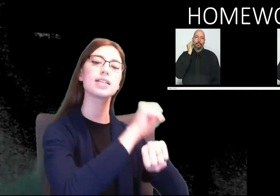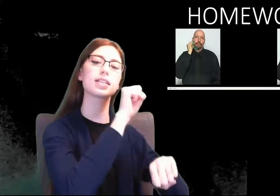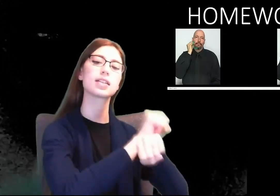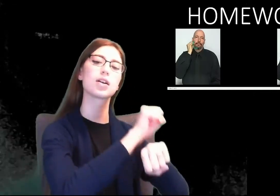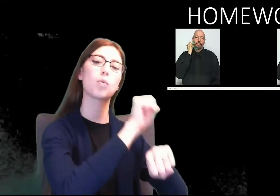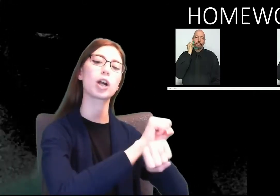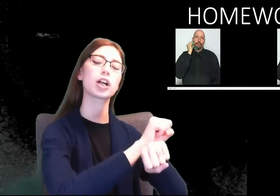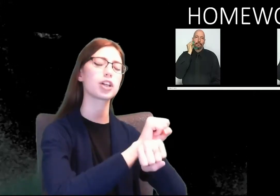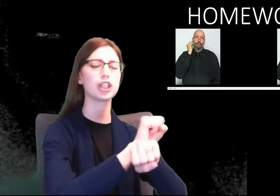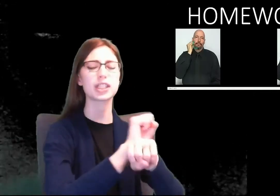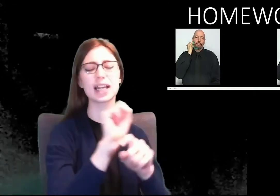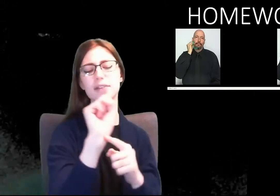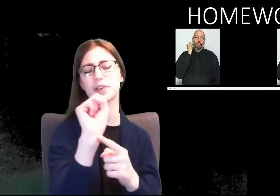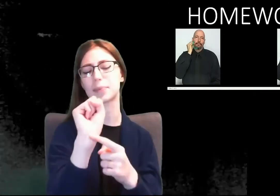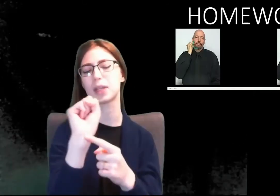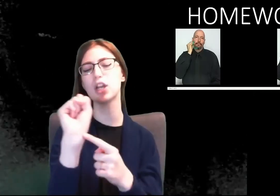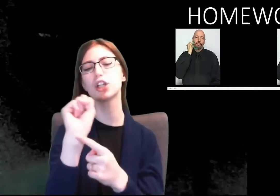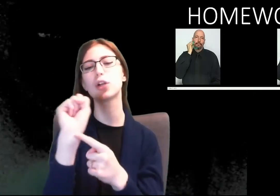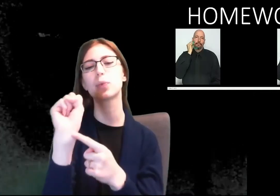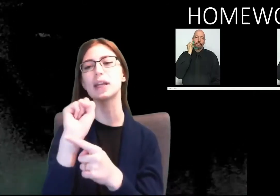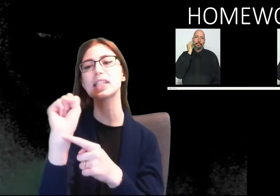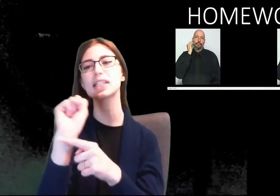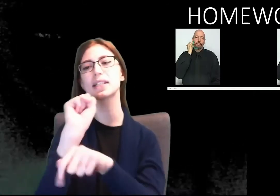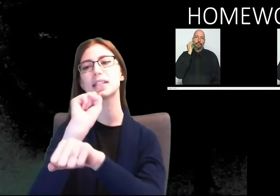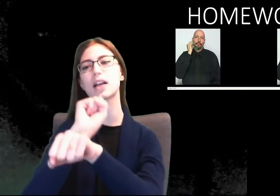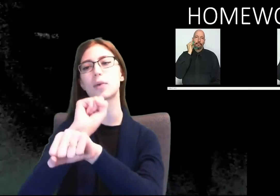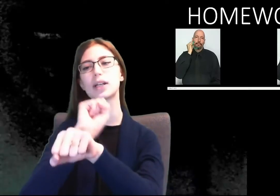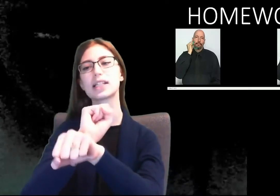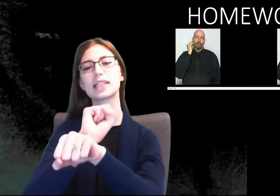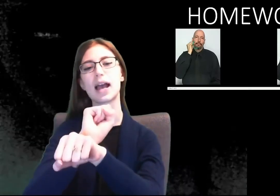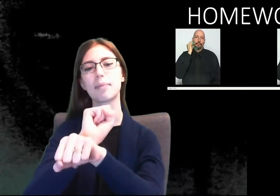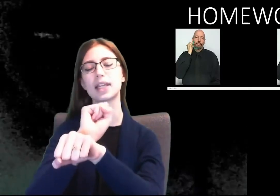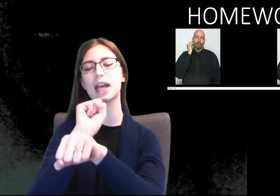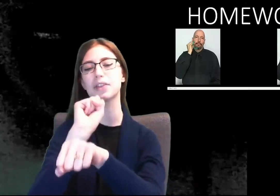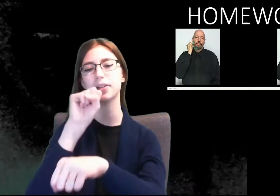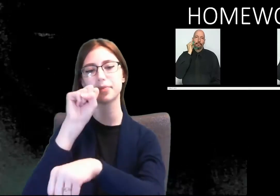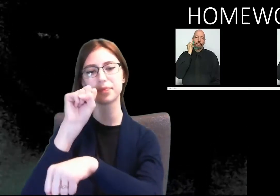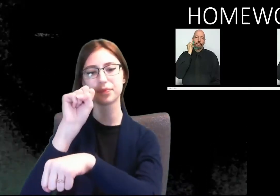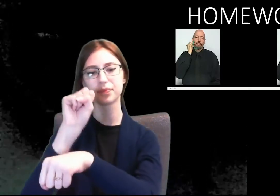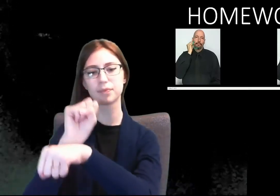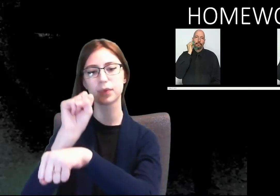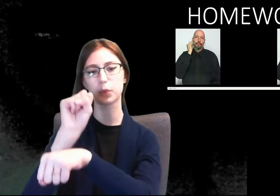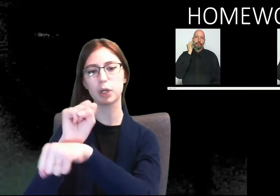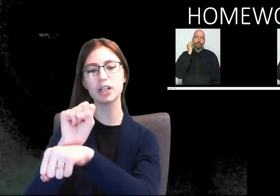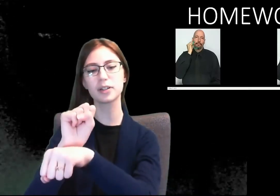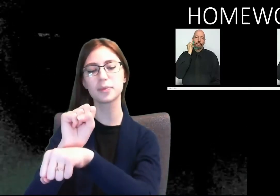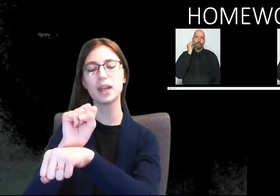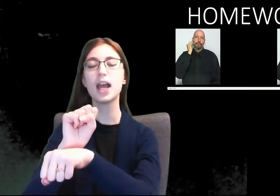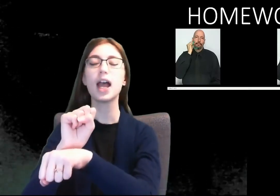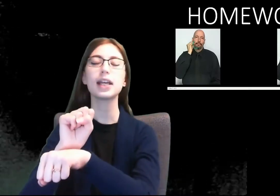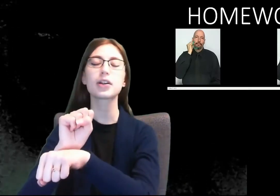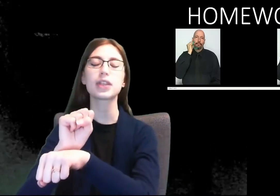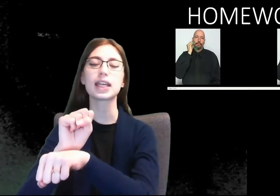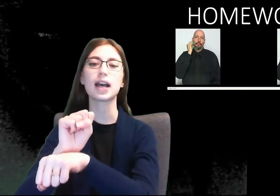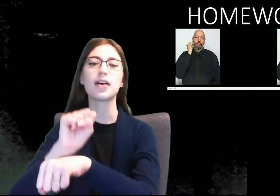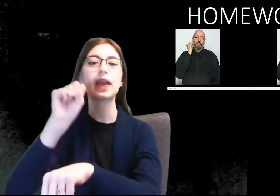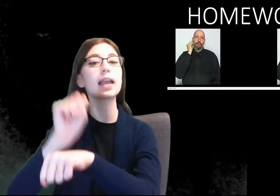twice. Work. It's kind of your wrists are what is tapping together. Work. And you could think of hammering